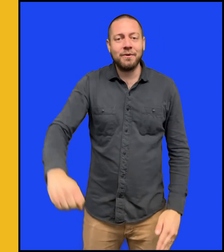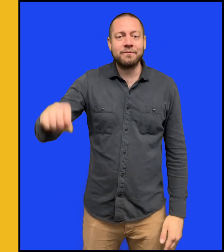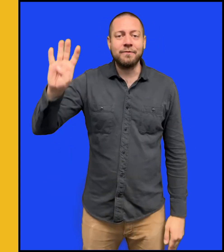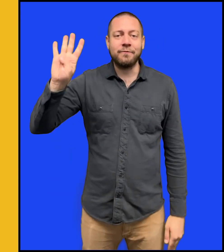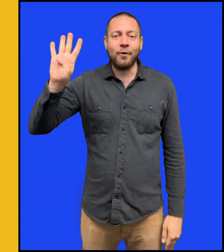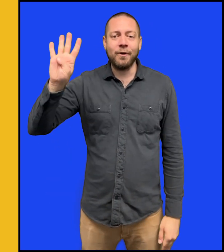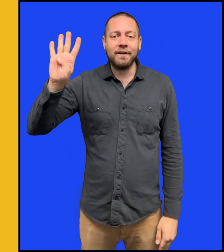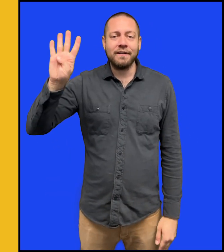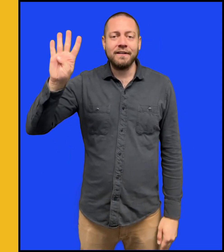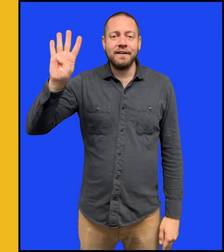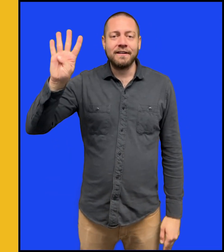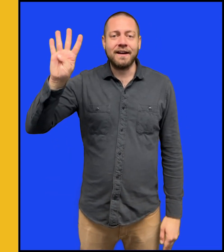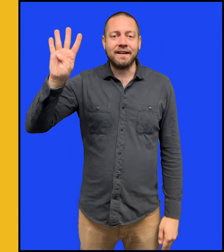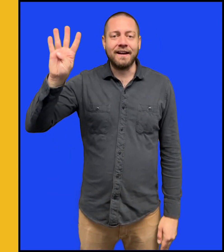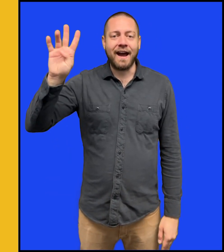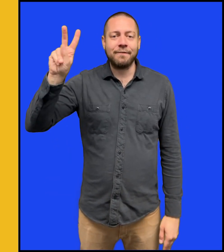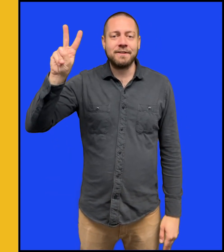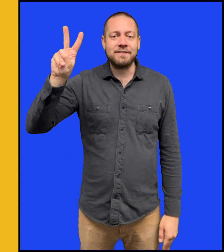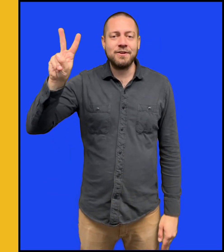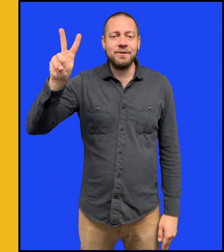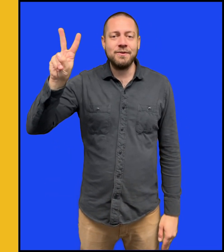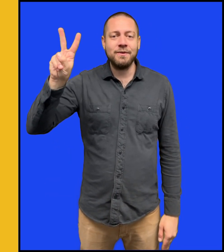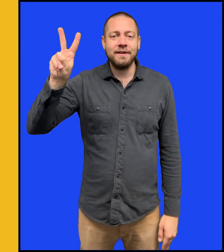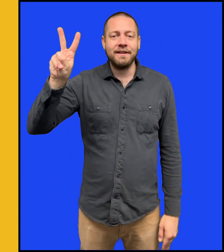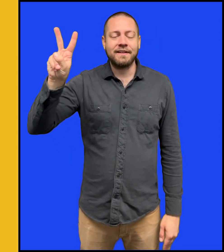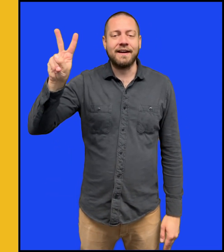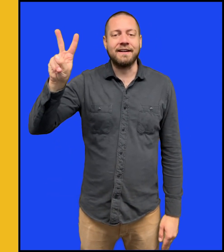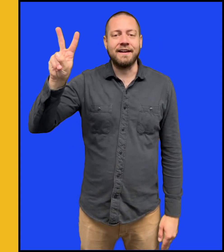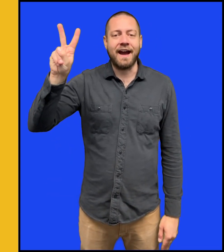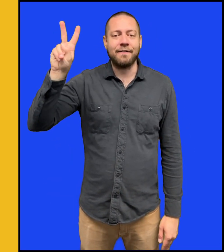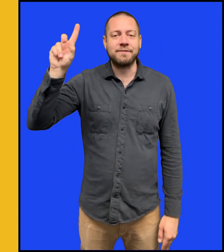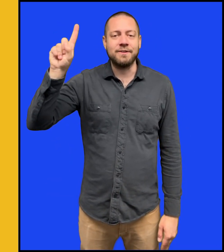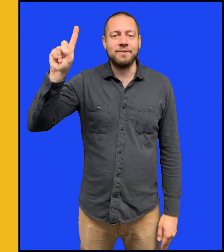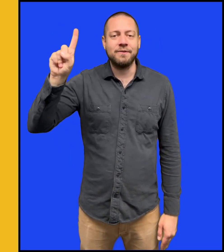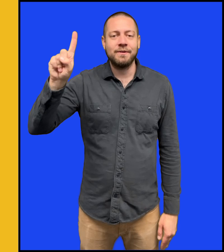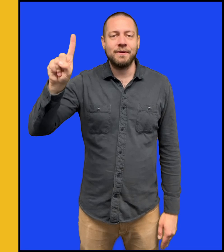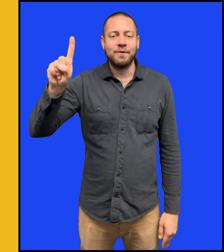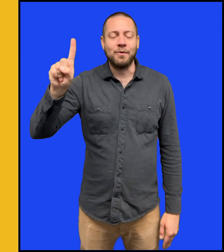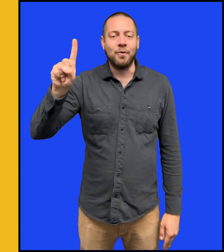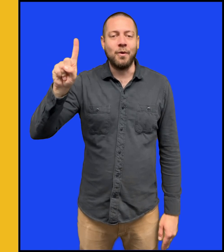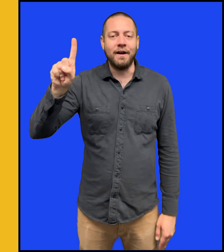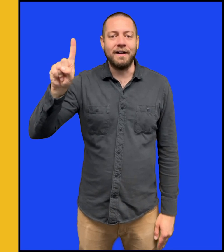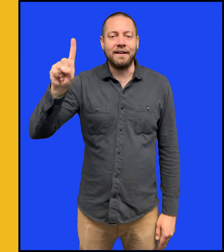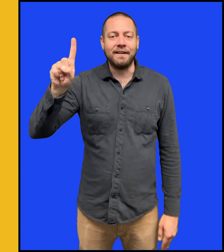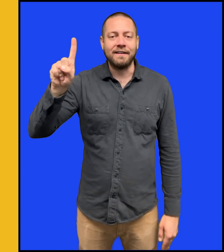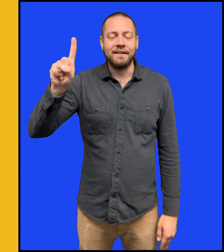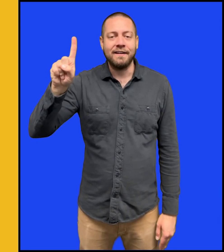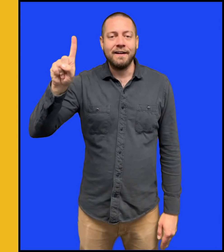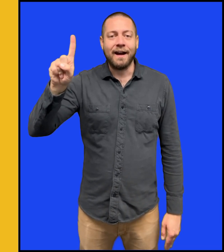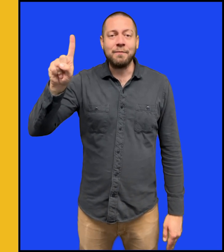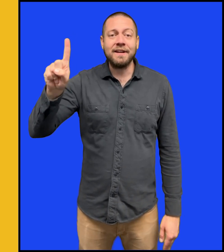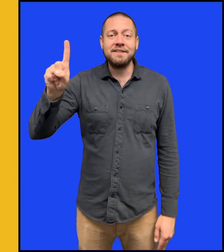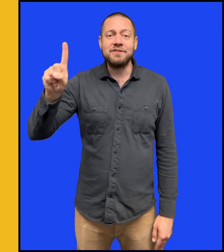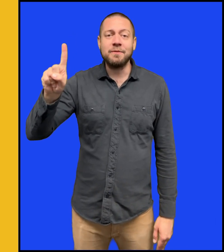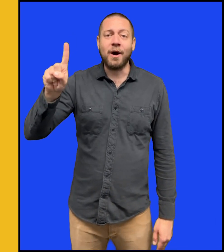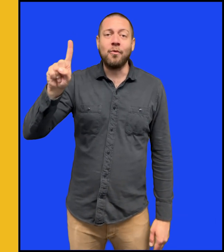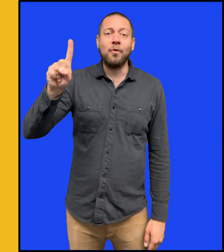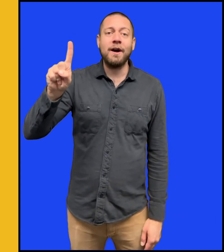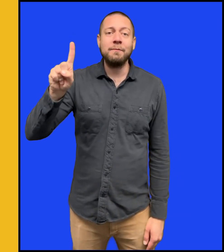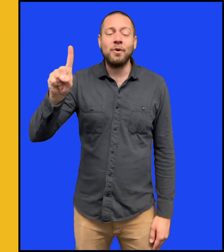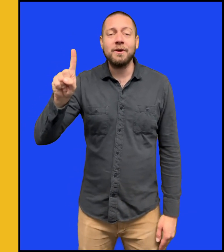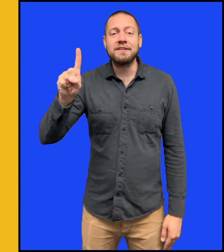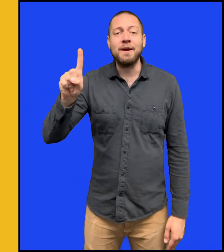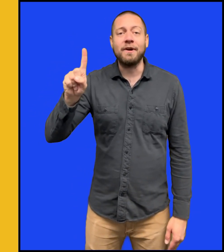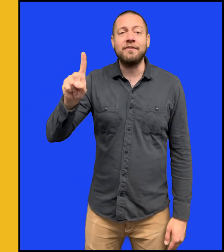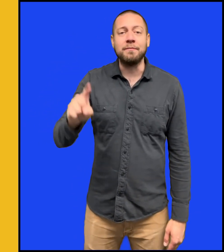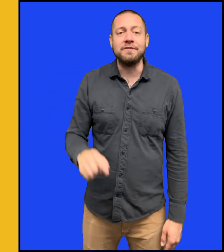So we went from 4, cut it in half to 2, cut it in half to 1. I'm going to teach you about